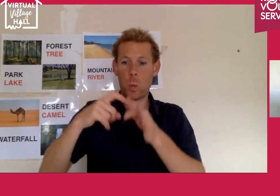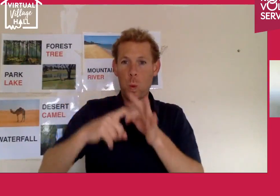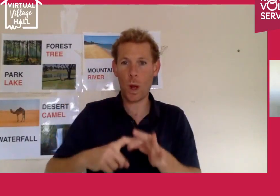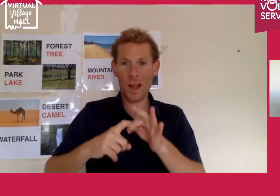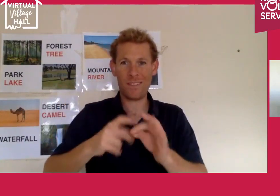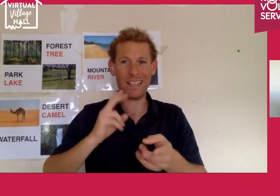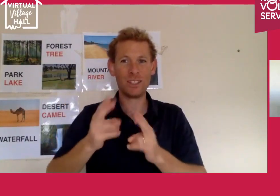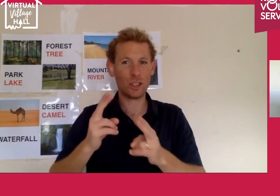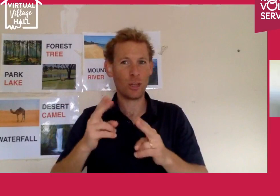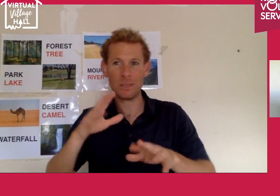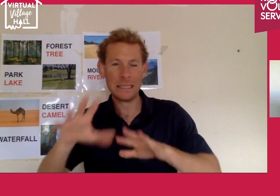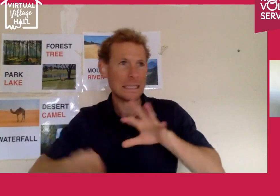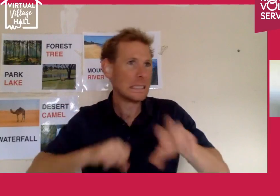I know recently,